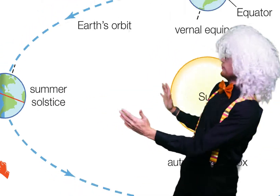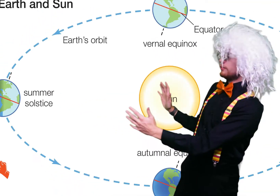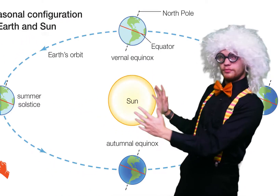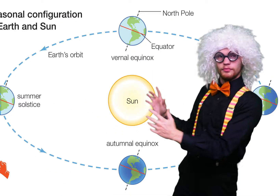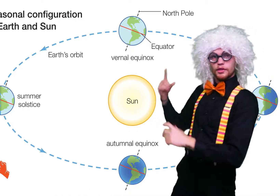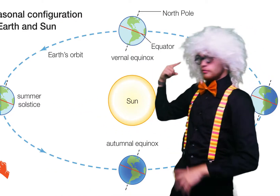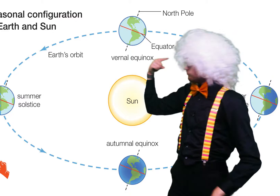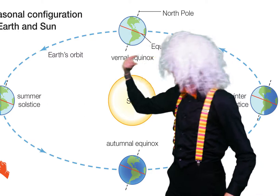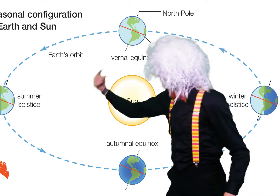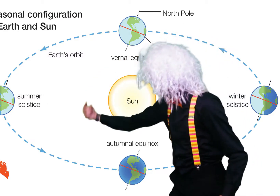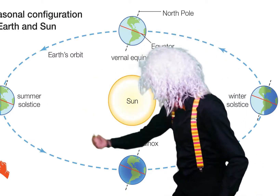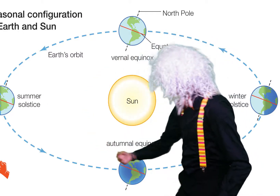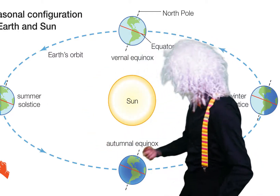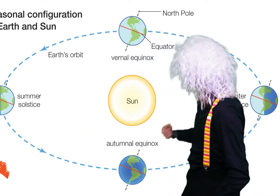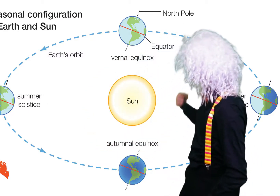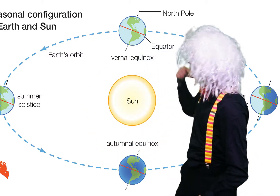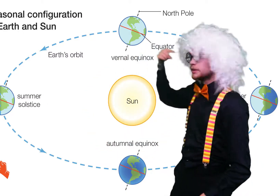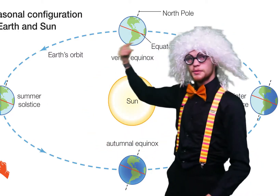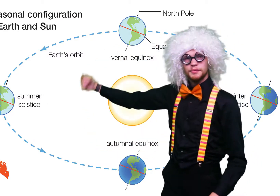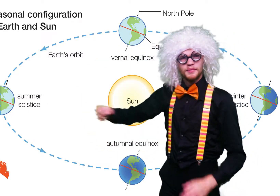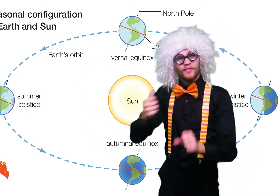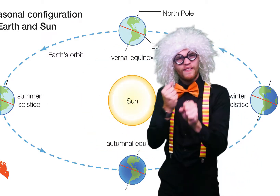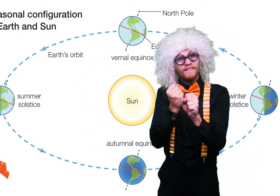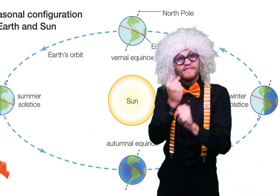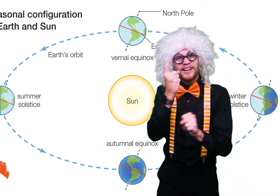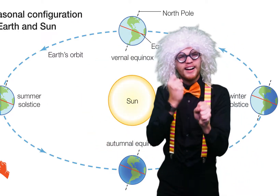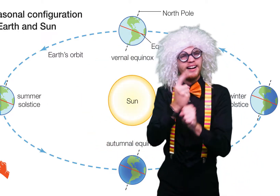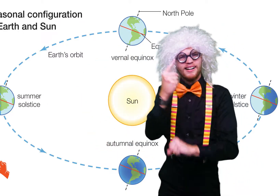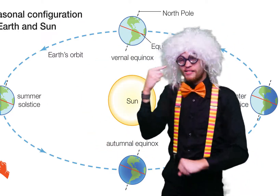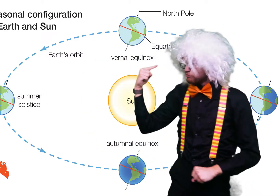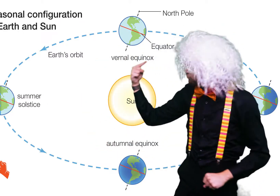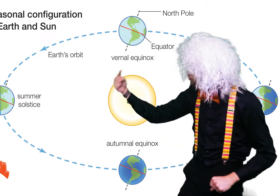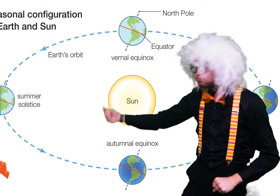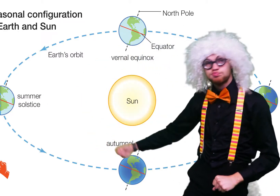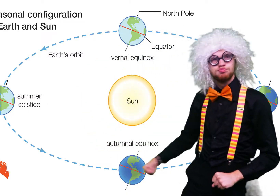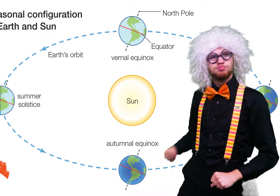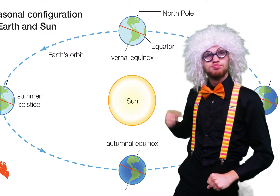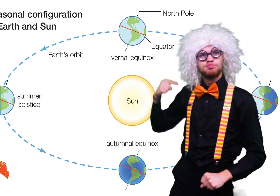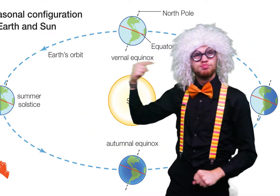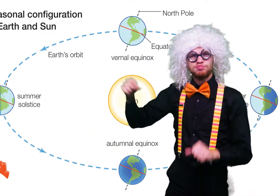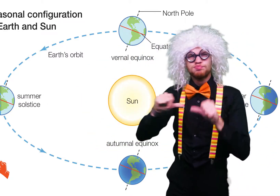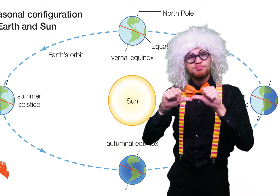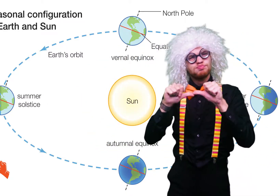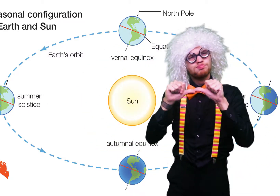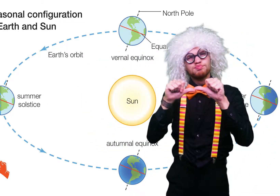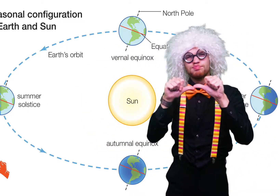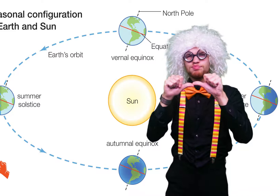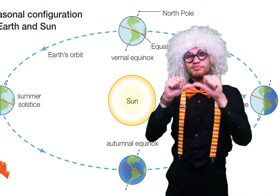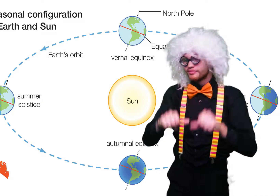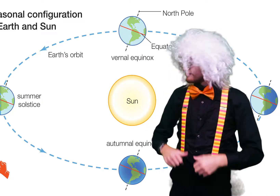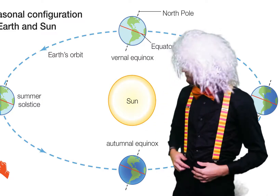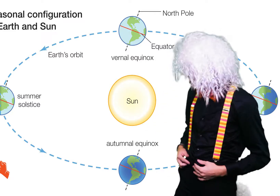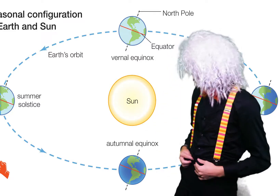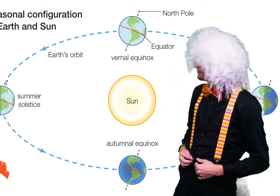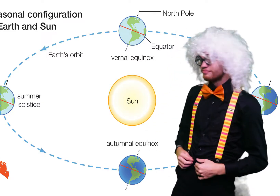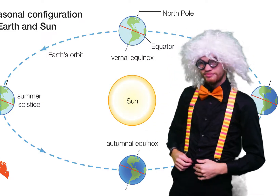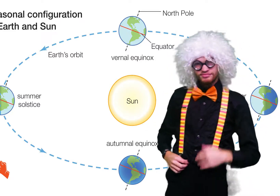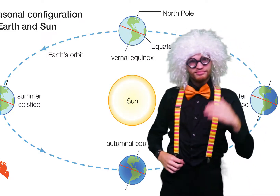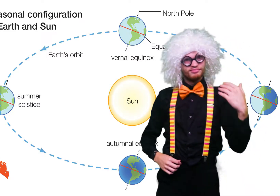around the sun. And the different seasons take effect as it goes around every year. It never stops. Wow. Fascinating